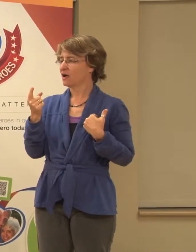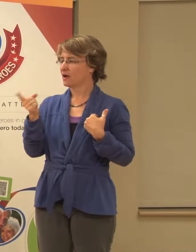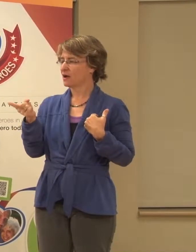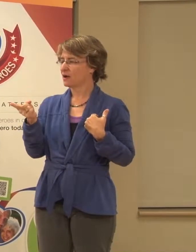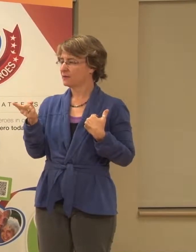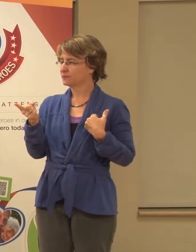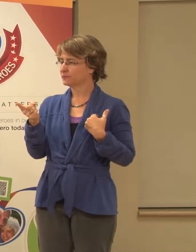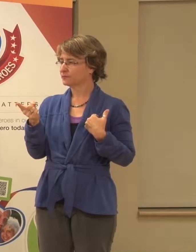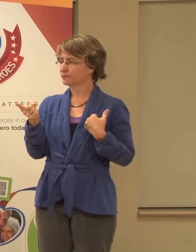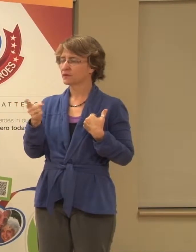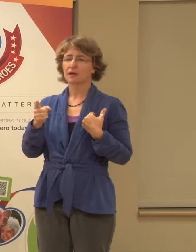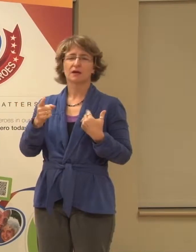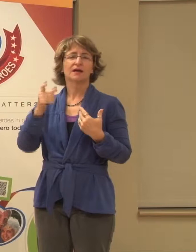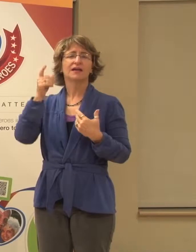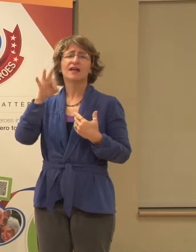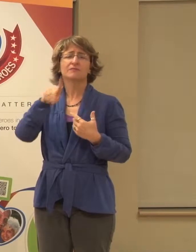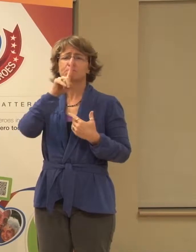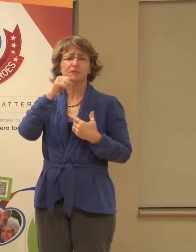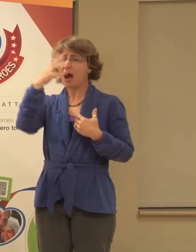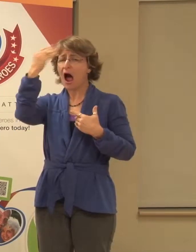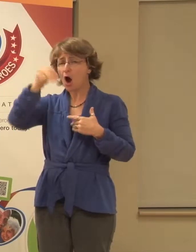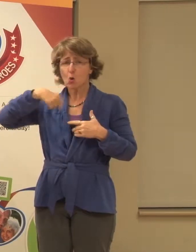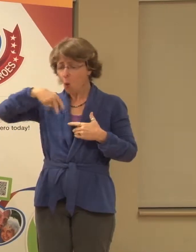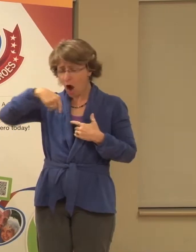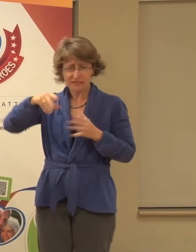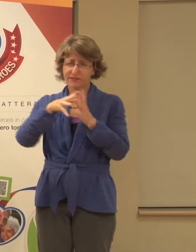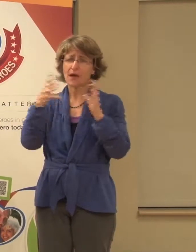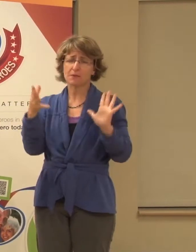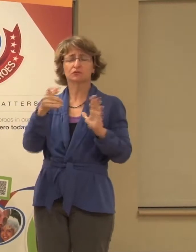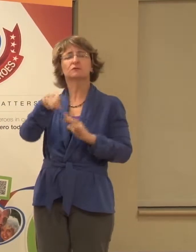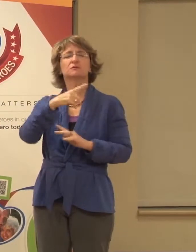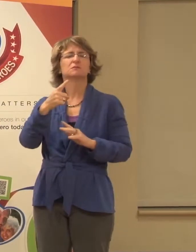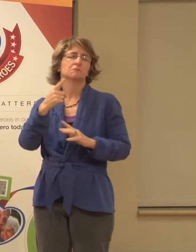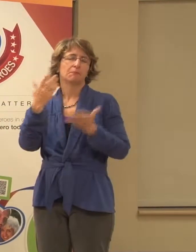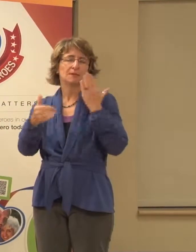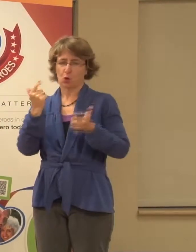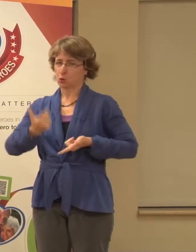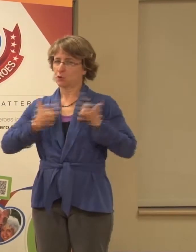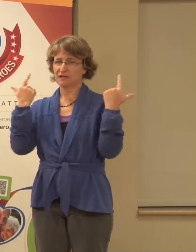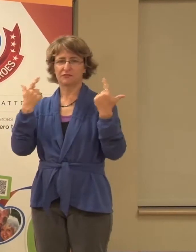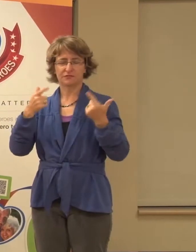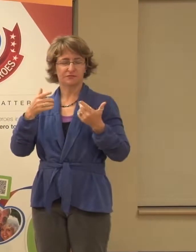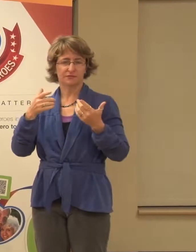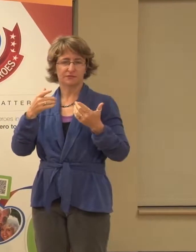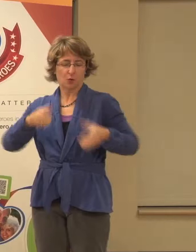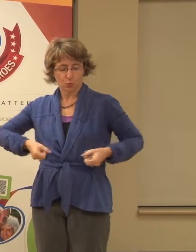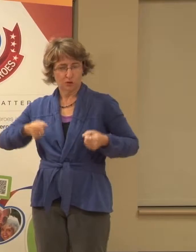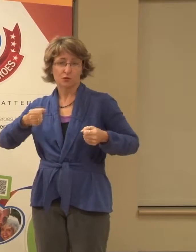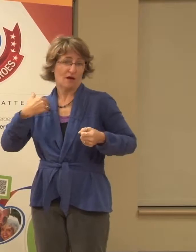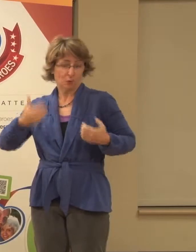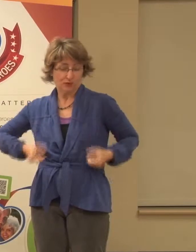are not walking too much, you're actually on maybe on a wheelchair, or you